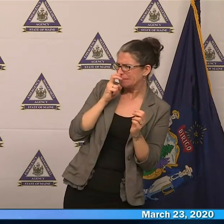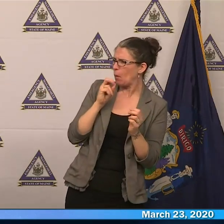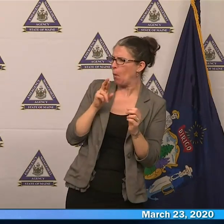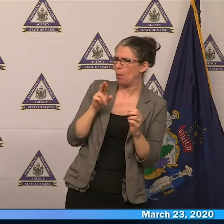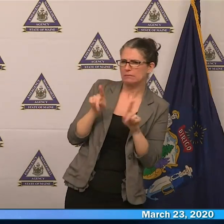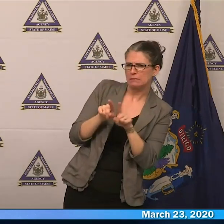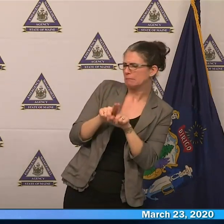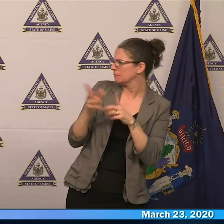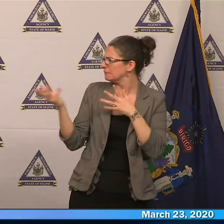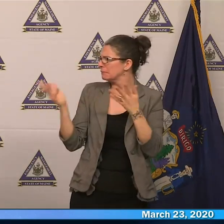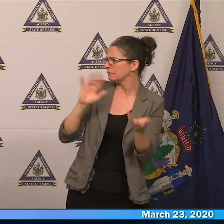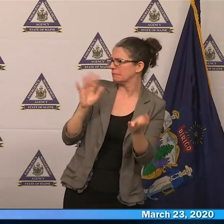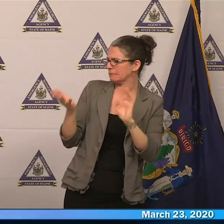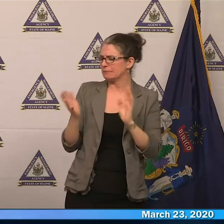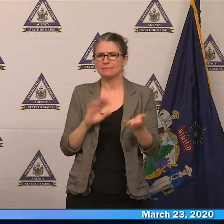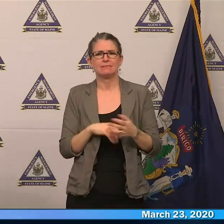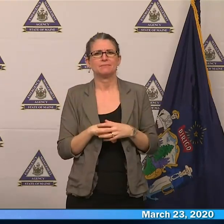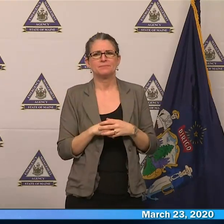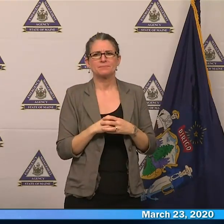some Diet Coke.